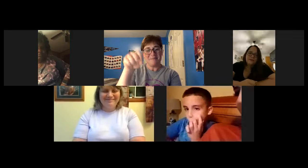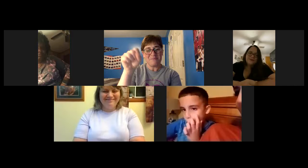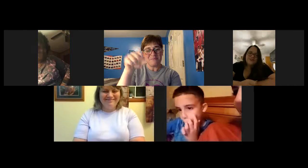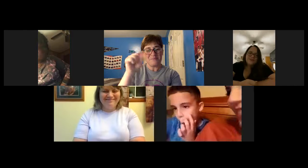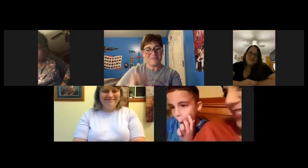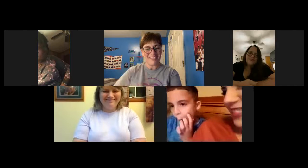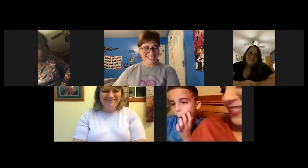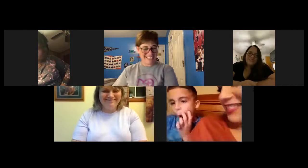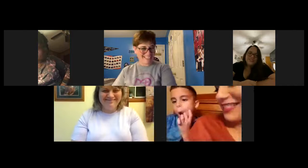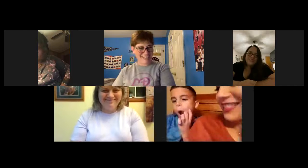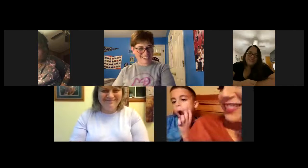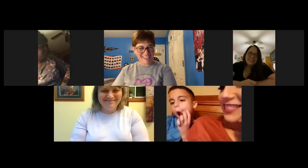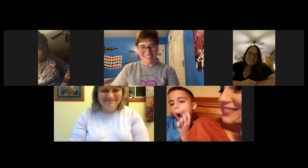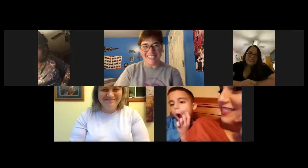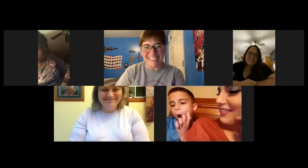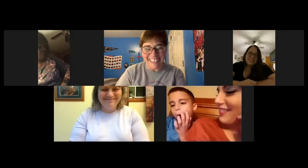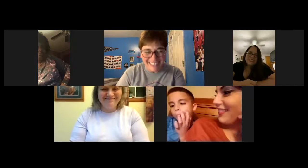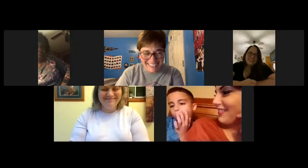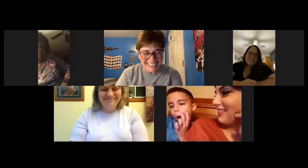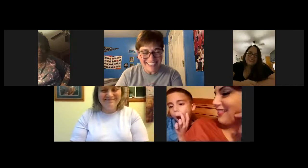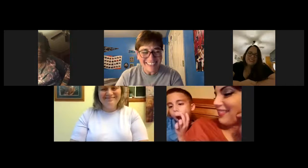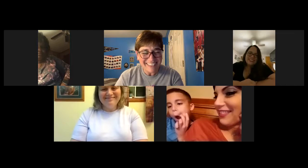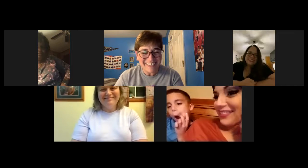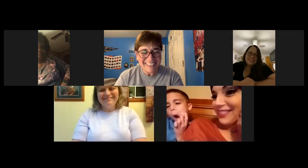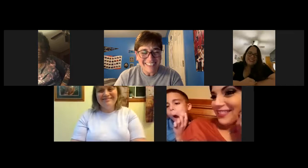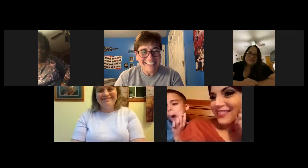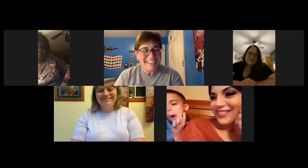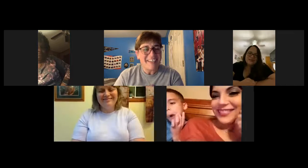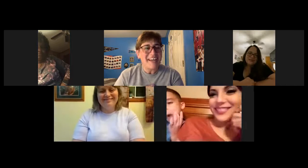Yeah. There you go.